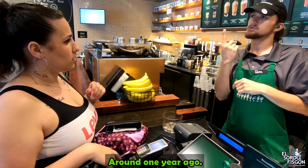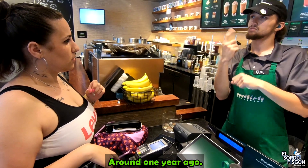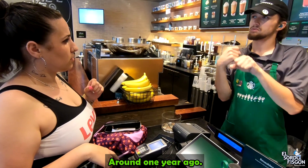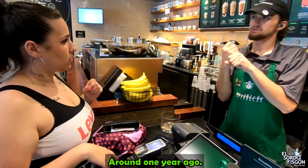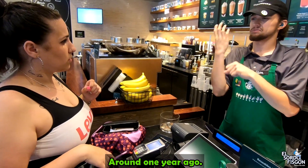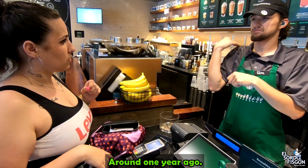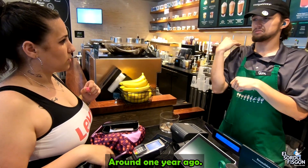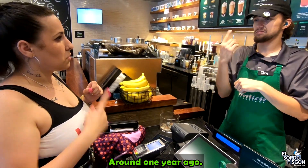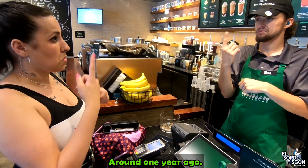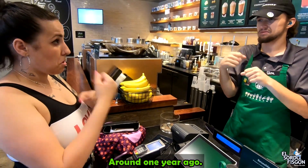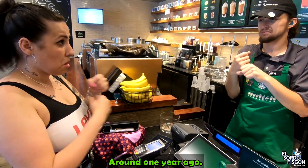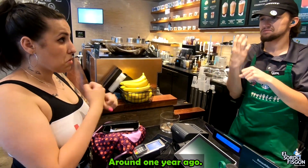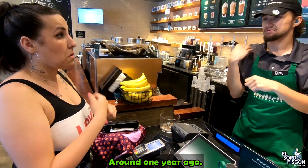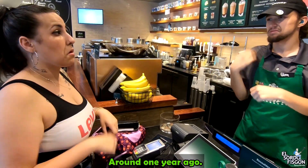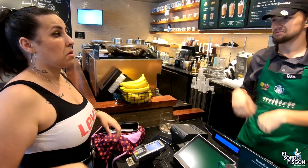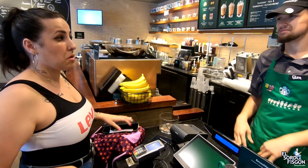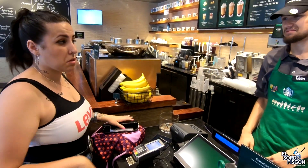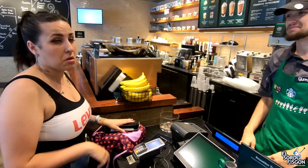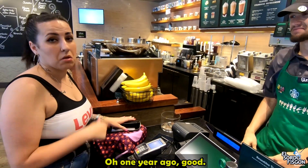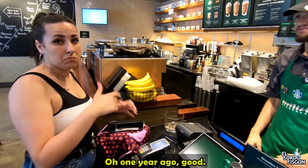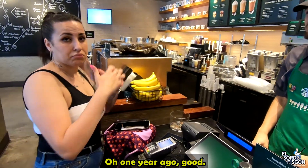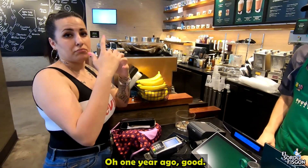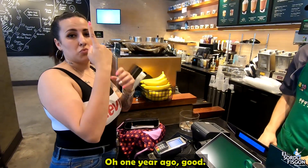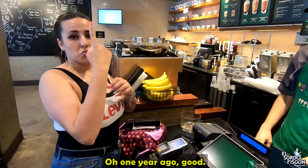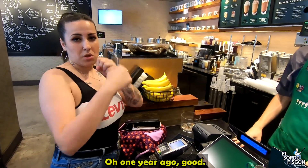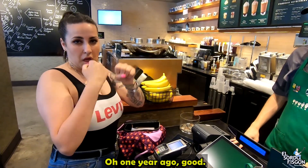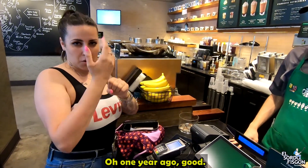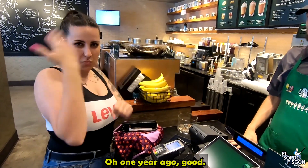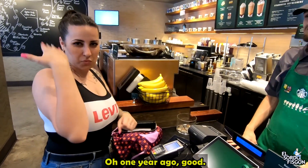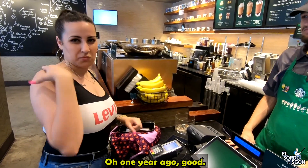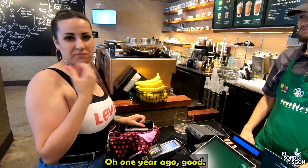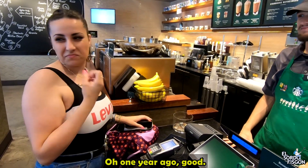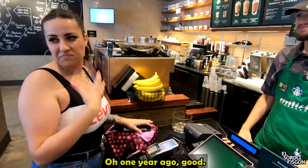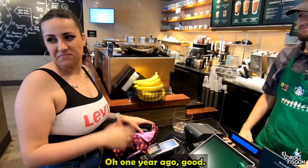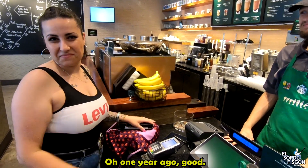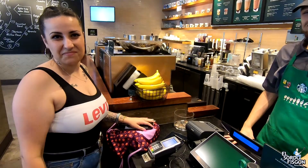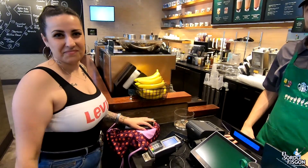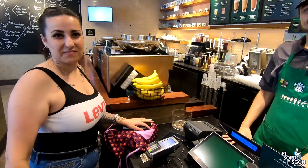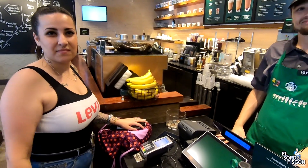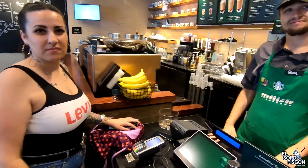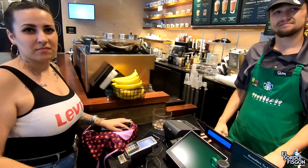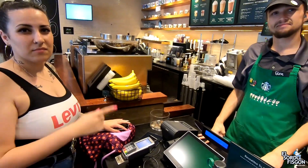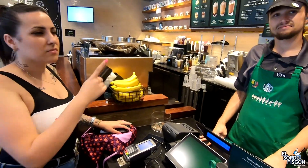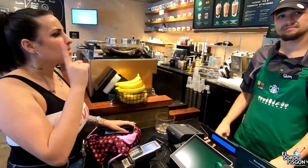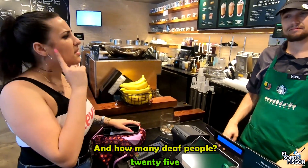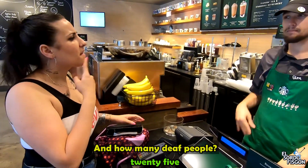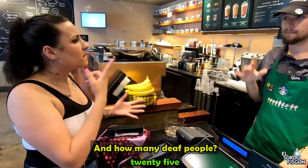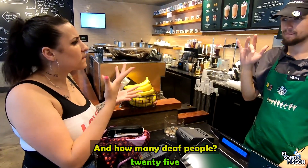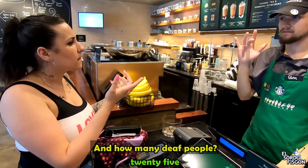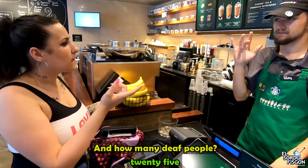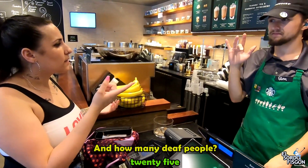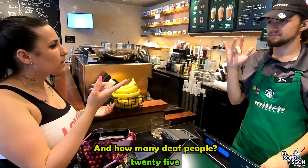Around 1 year ago. Oh, 1 year ago, good. And how many deaf